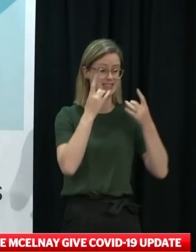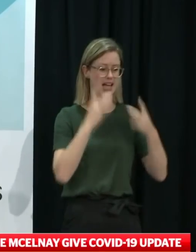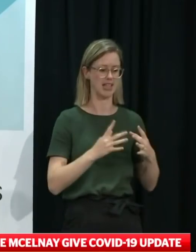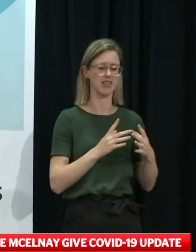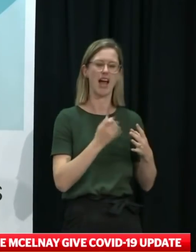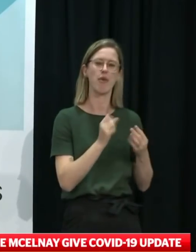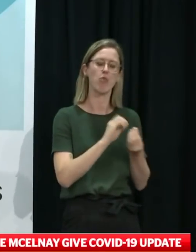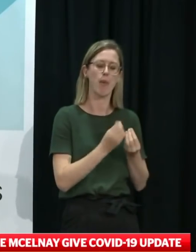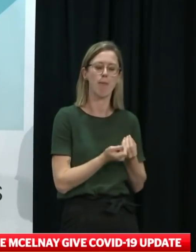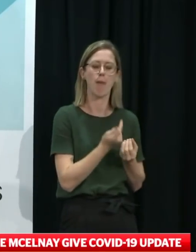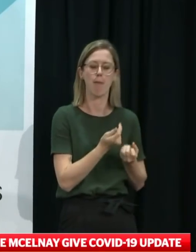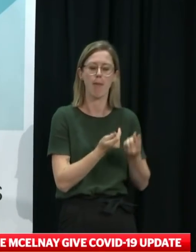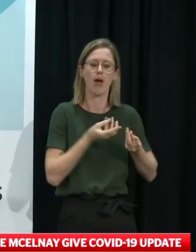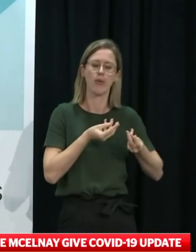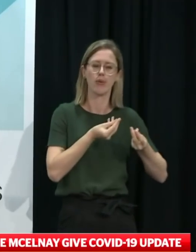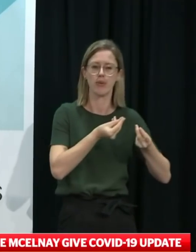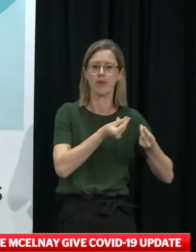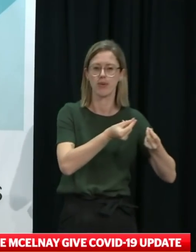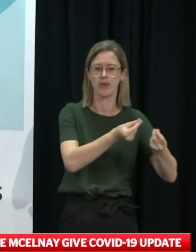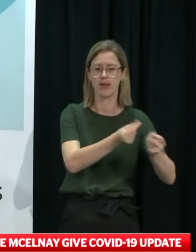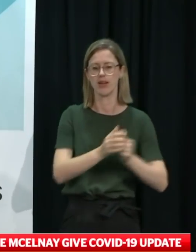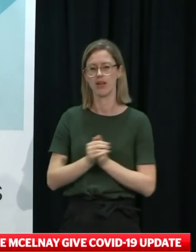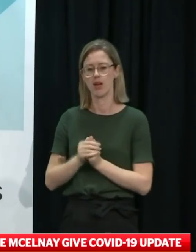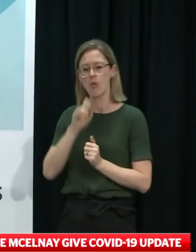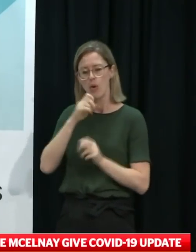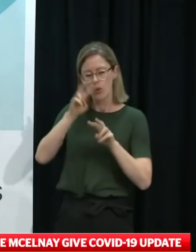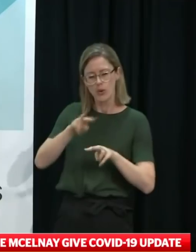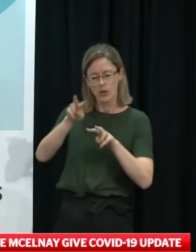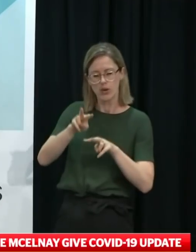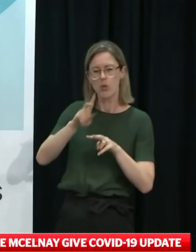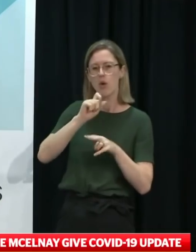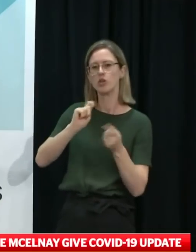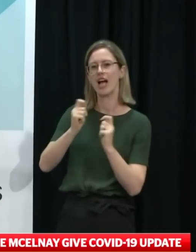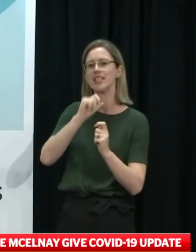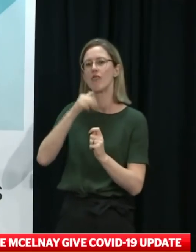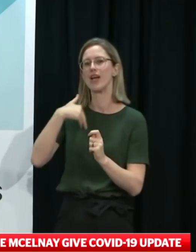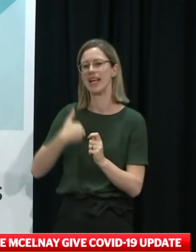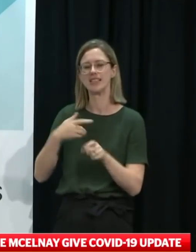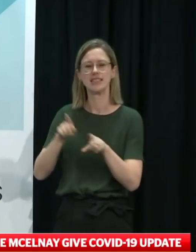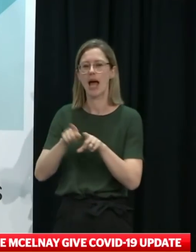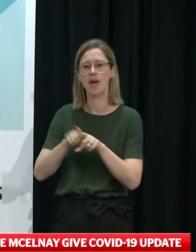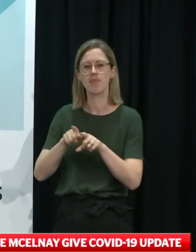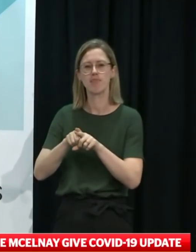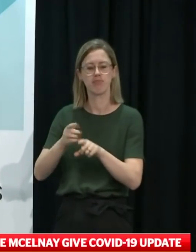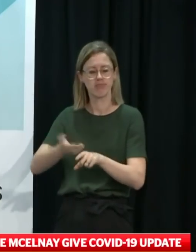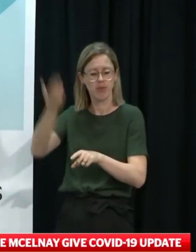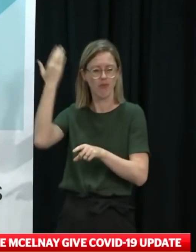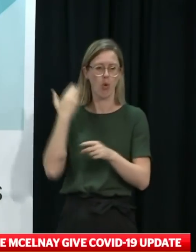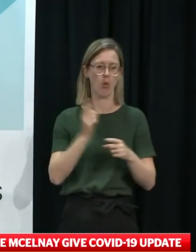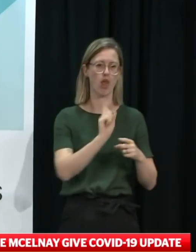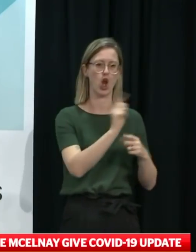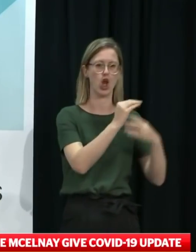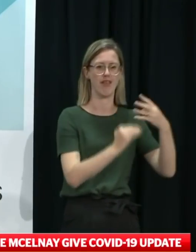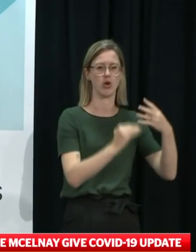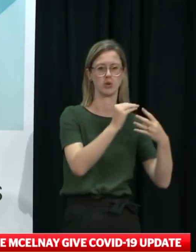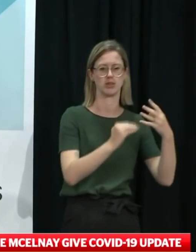then too. We will be constantly monitoring the settings and making tweaks as necessary, as we did the whole time we were in the